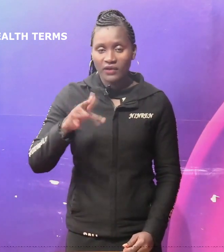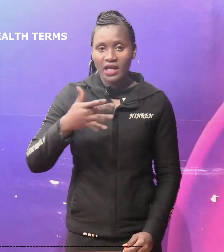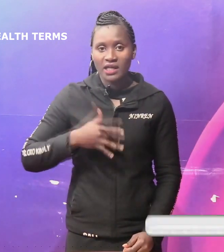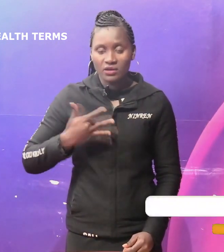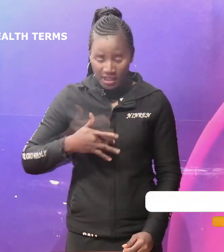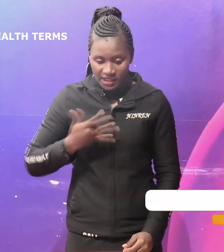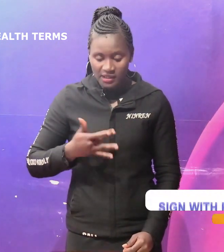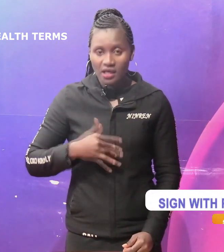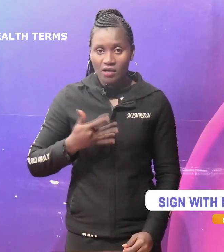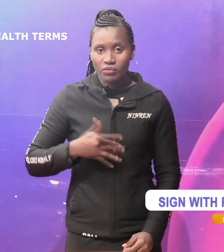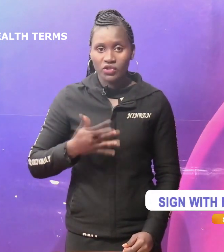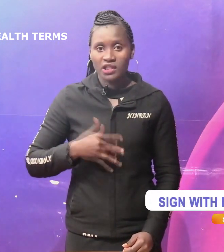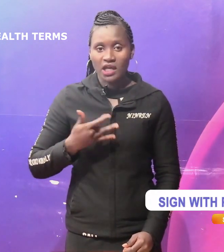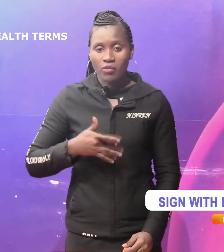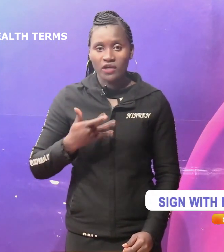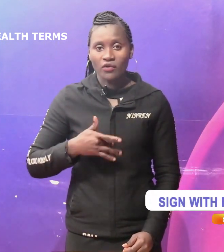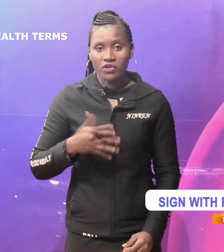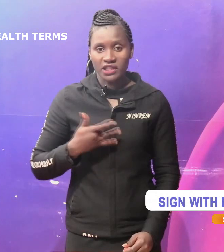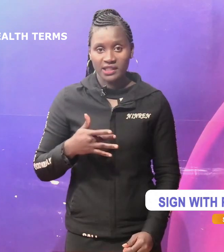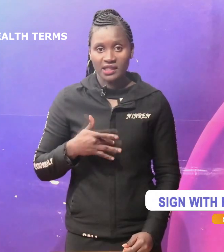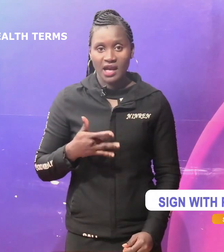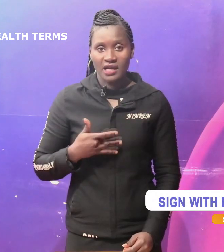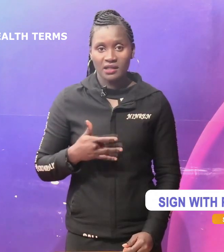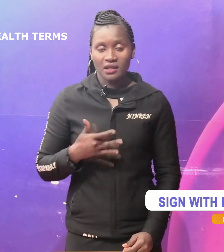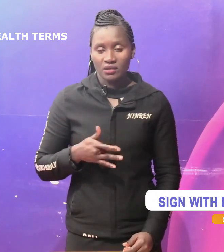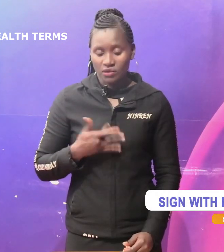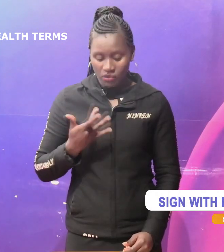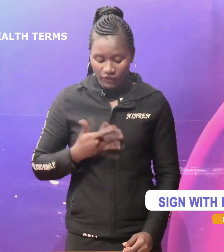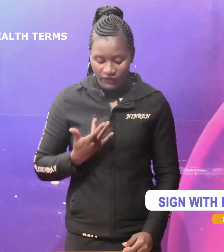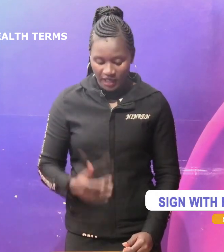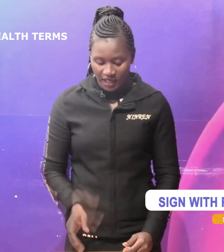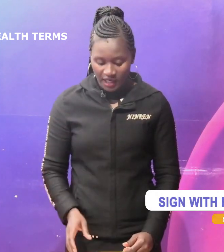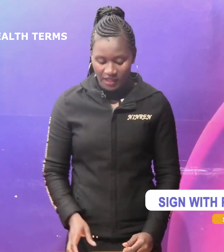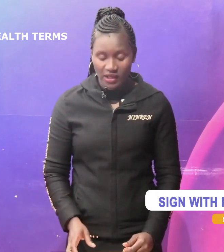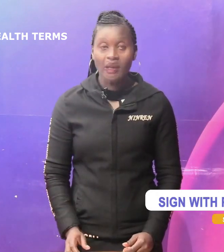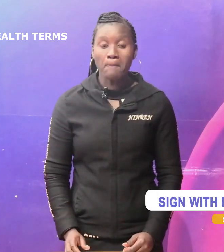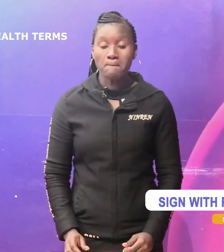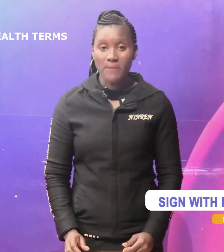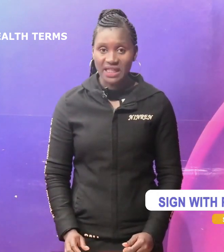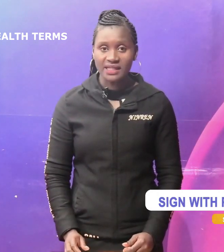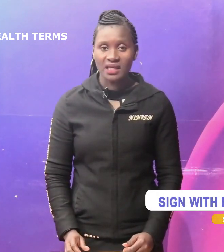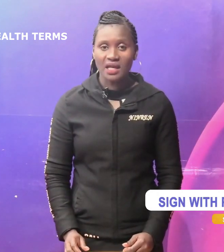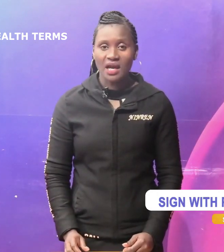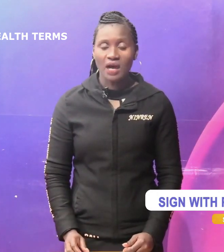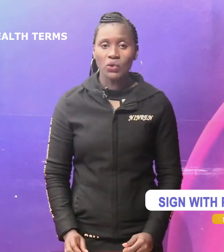then you just push it upward from your chest here. So feel. And then medicine. How do we sign